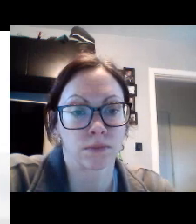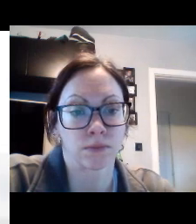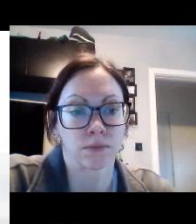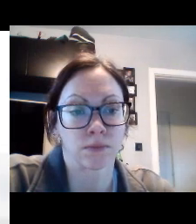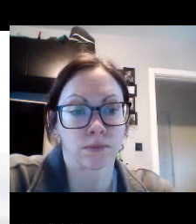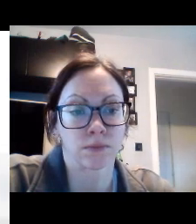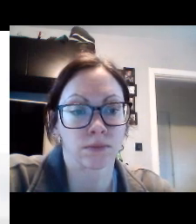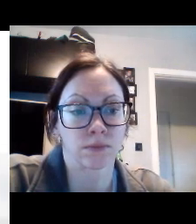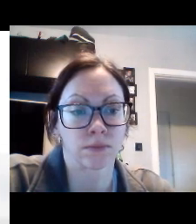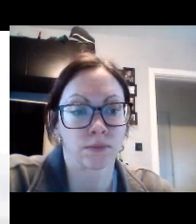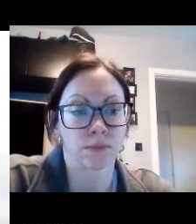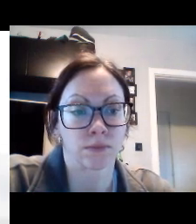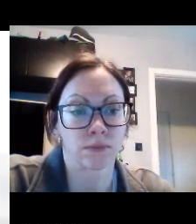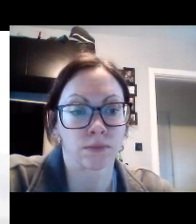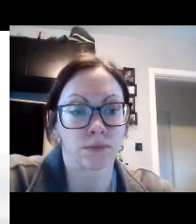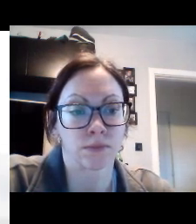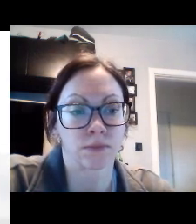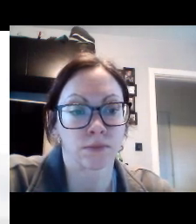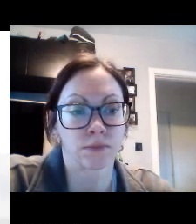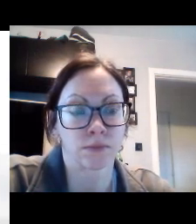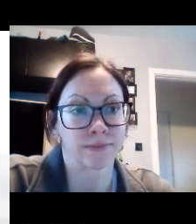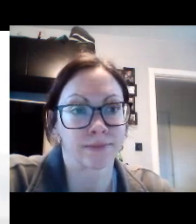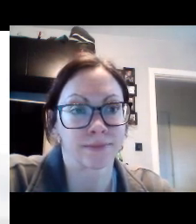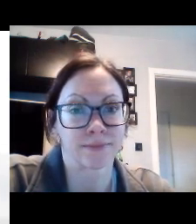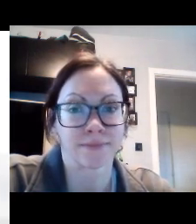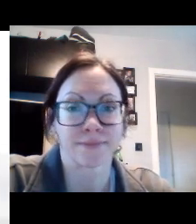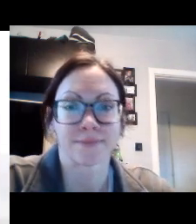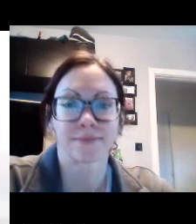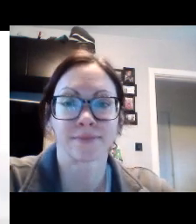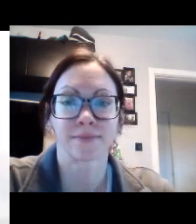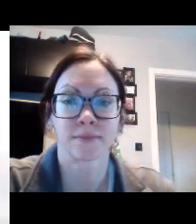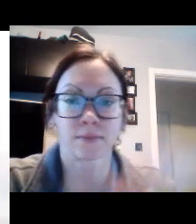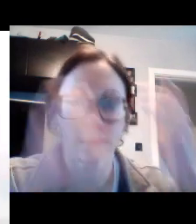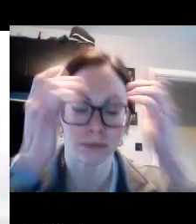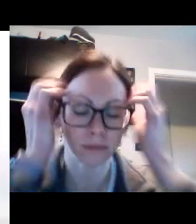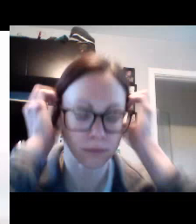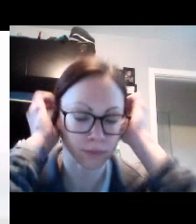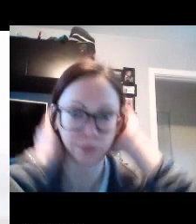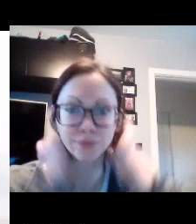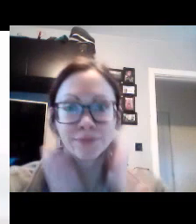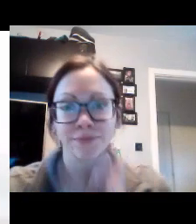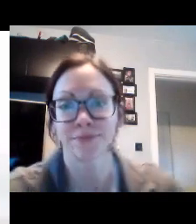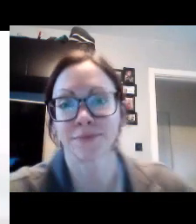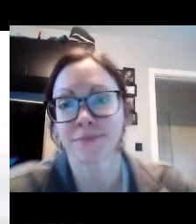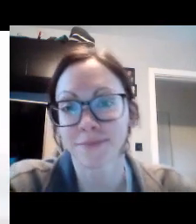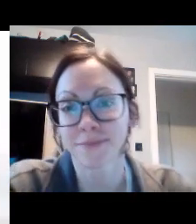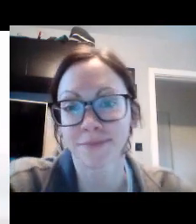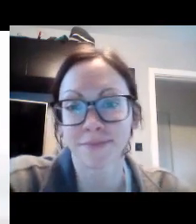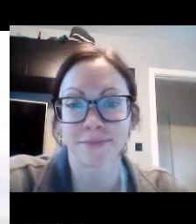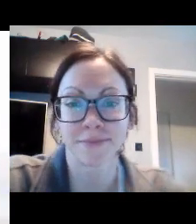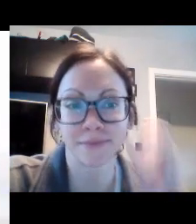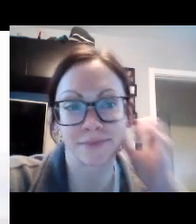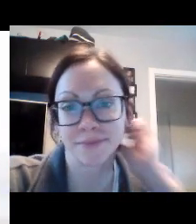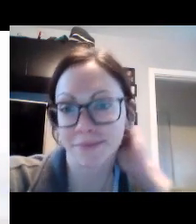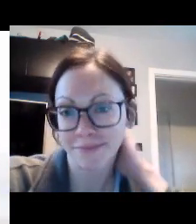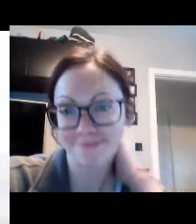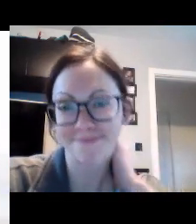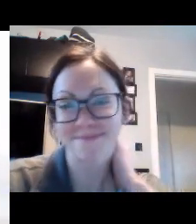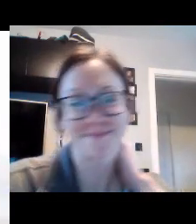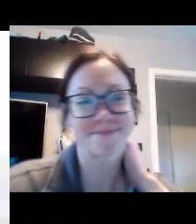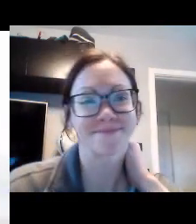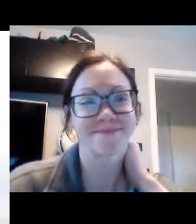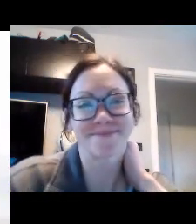session. Now back to today. I'm going to now introduce Georgia Wills and Jess Clark from